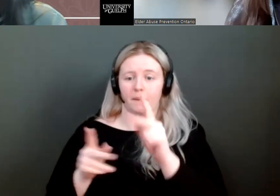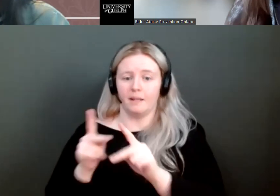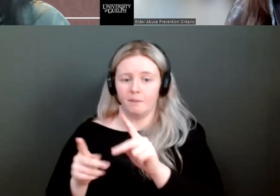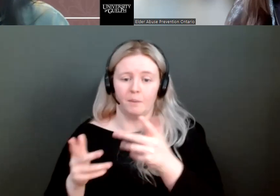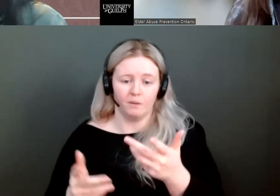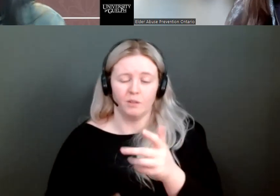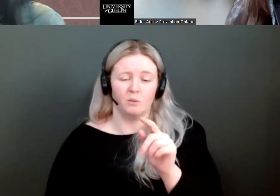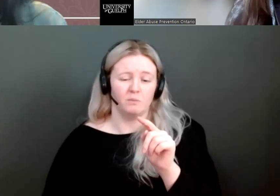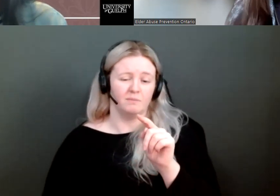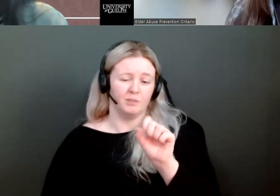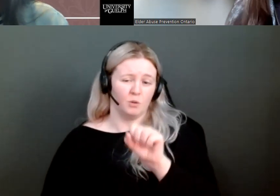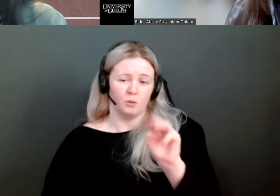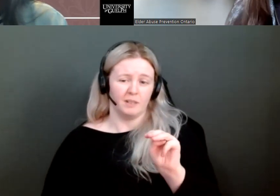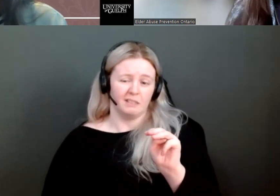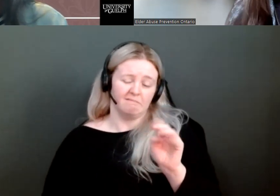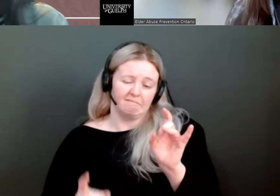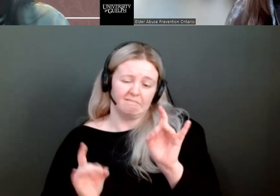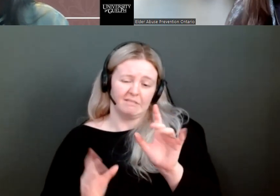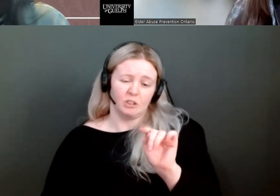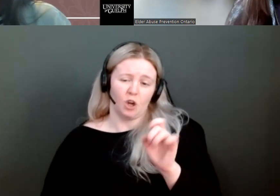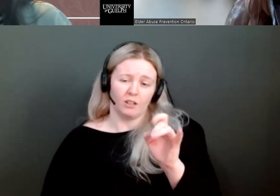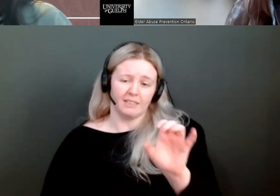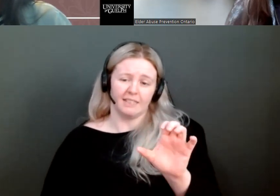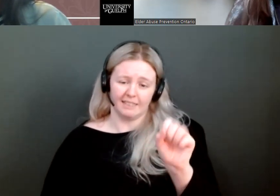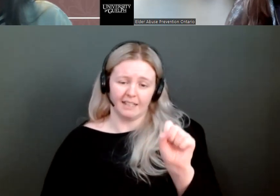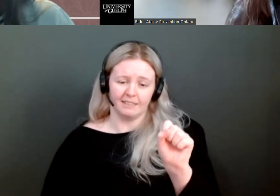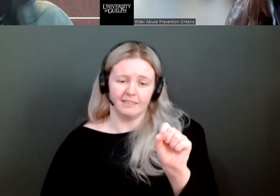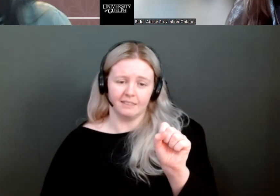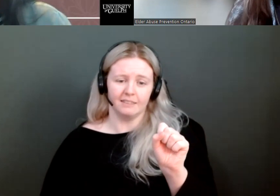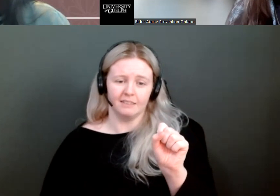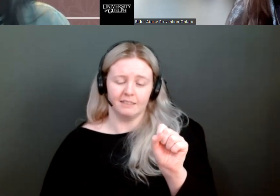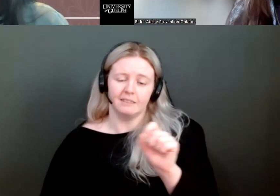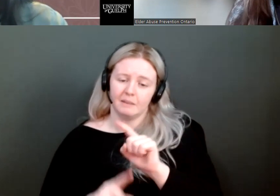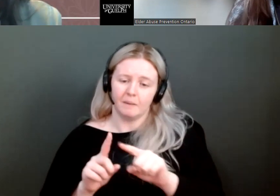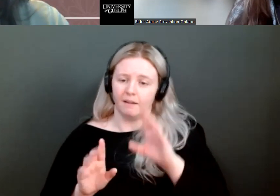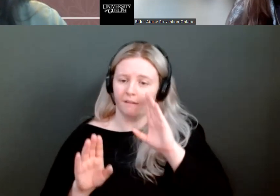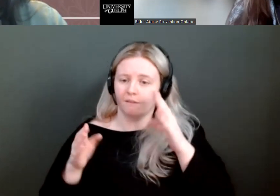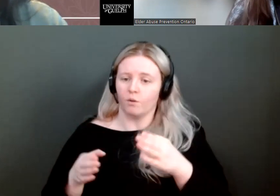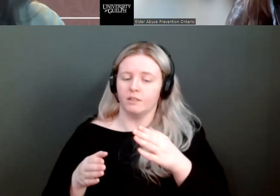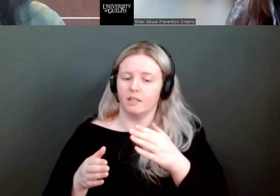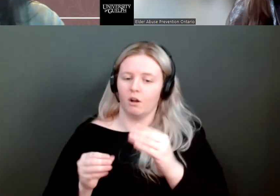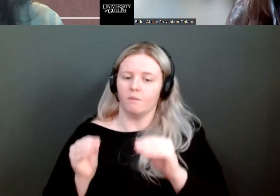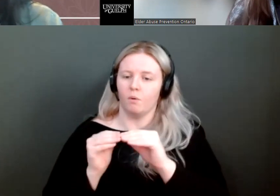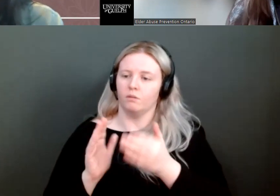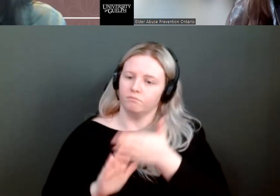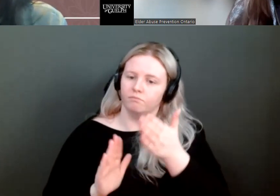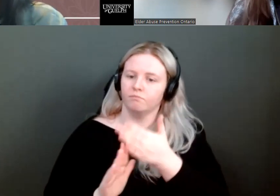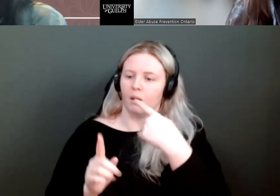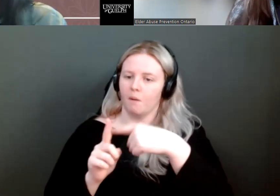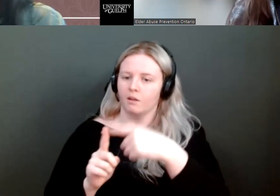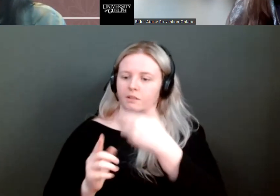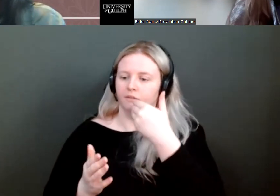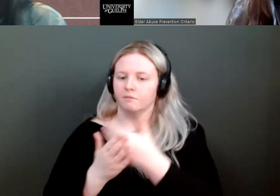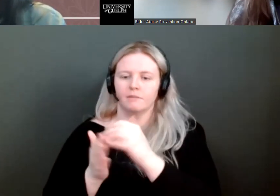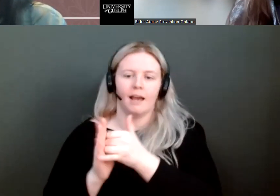environment, but focusing on that sort of more productive environment helps, sort of to balance some of the experiences